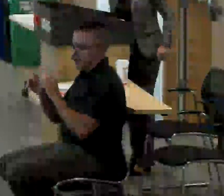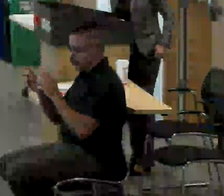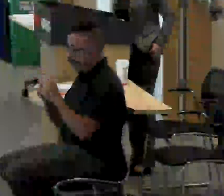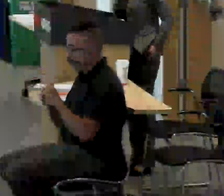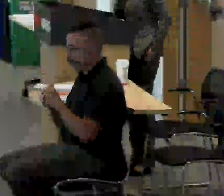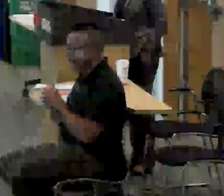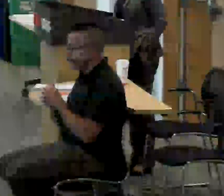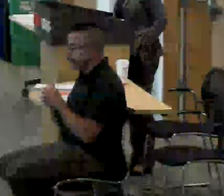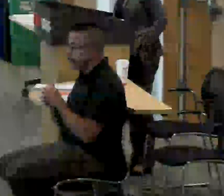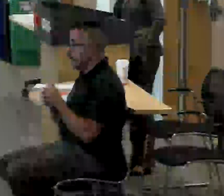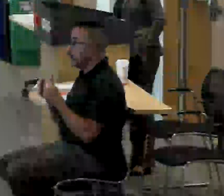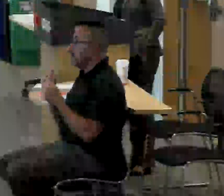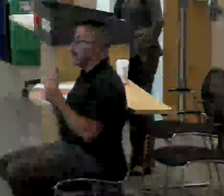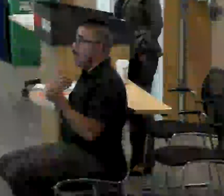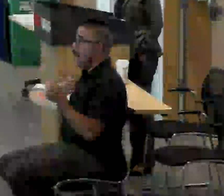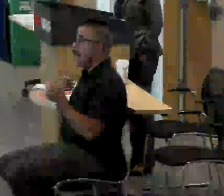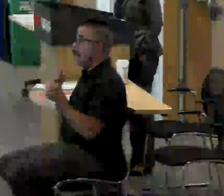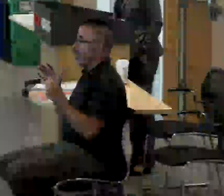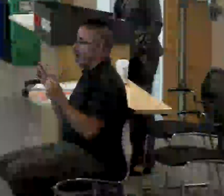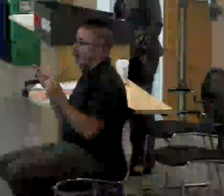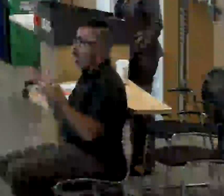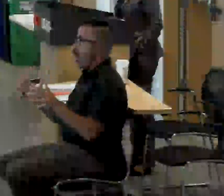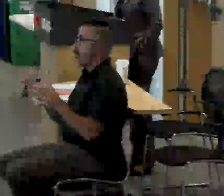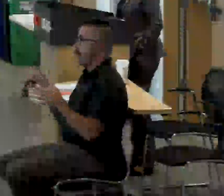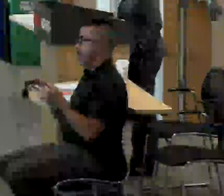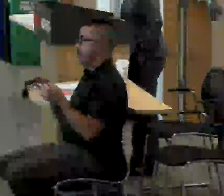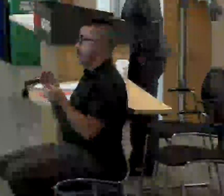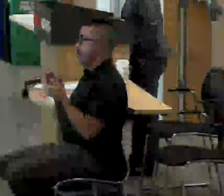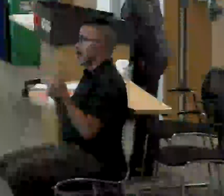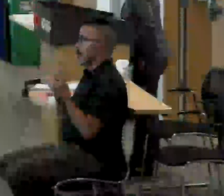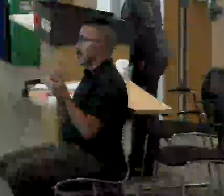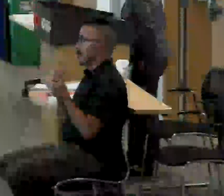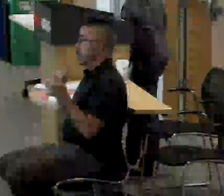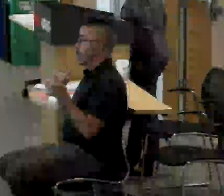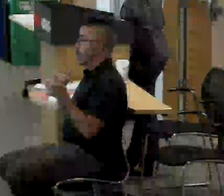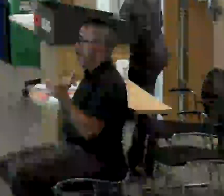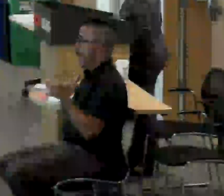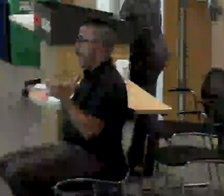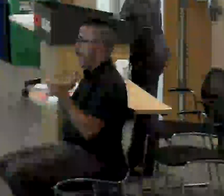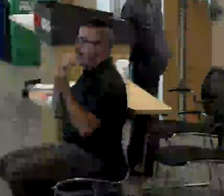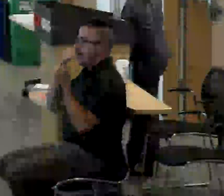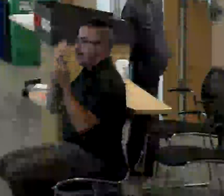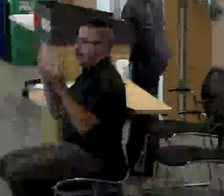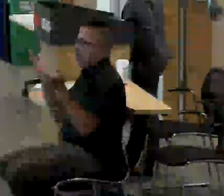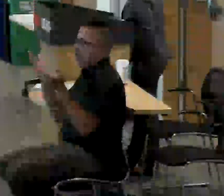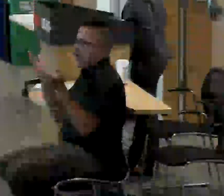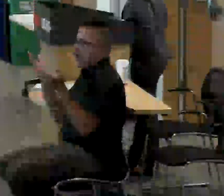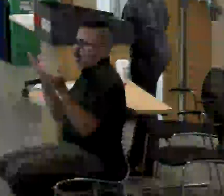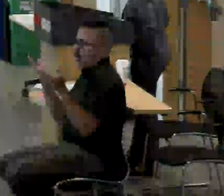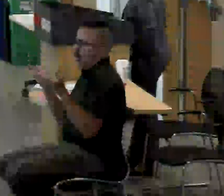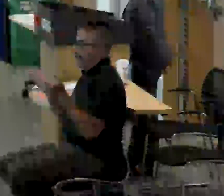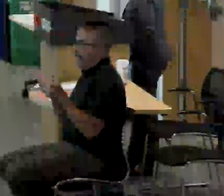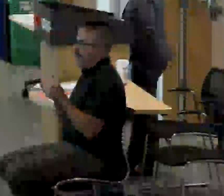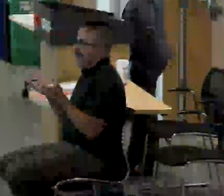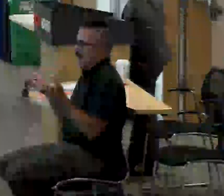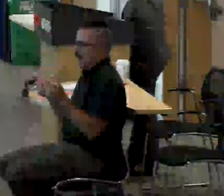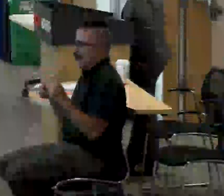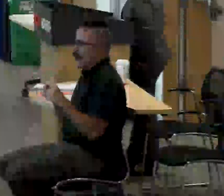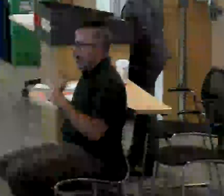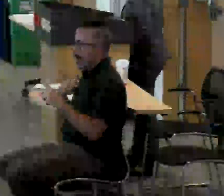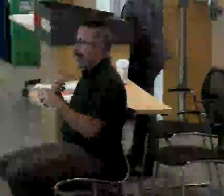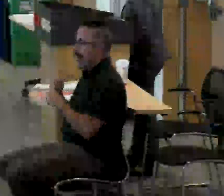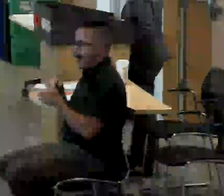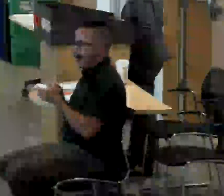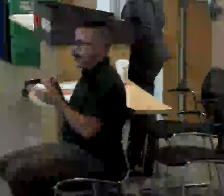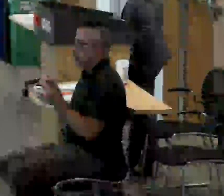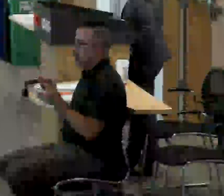So I kind of mentioned some of this. I had a huge deficiency in knowledge when I got this job. While it is an investment